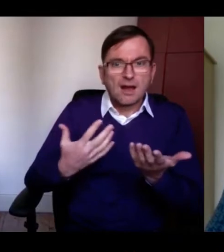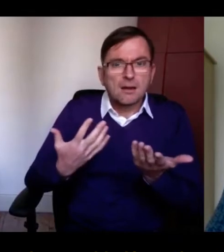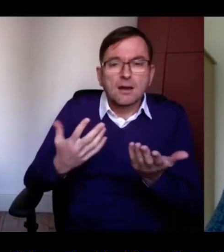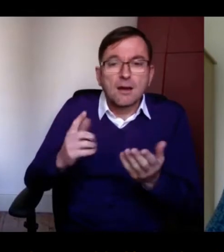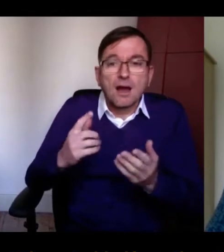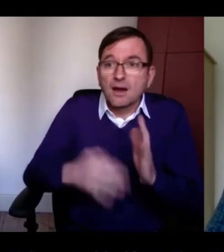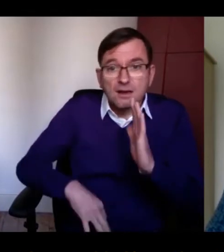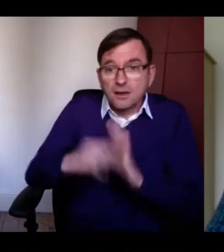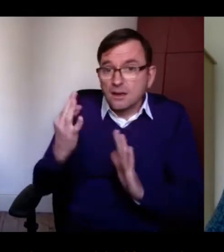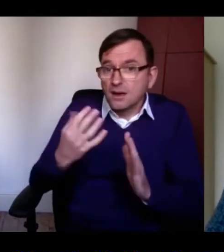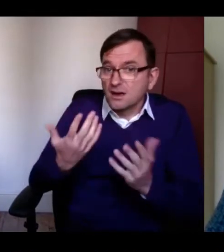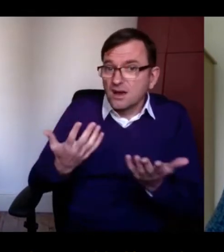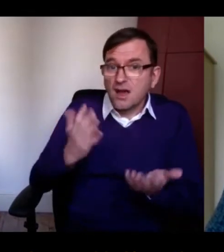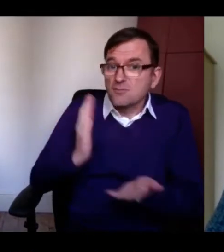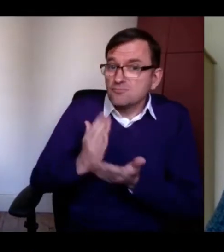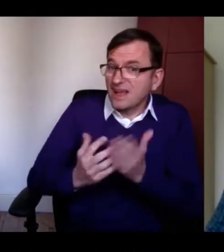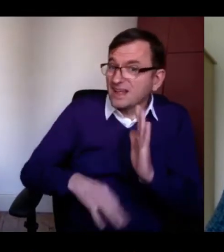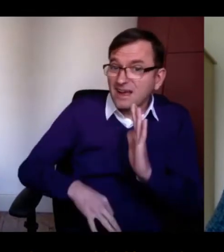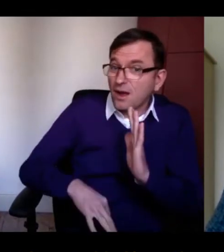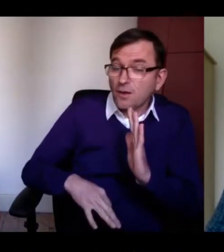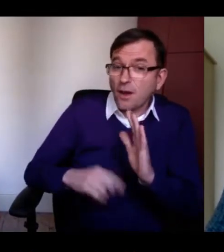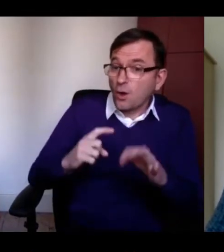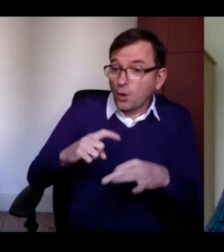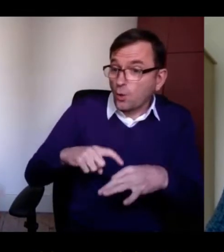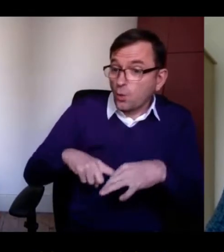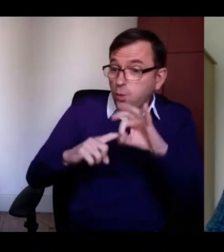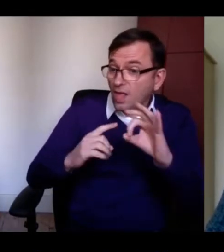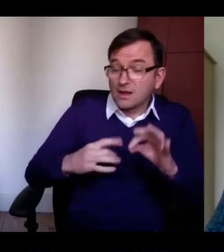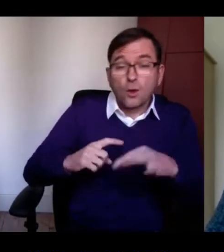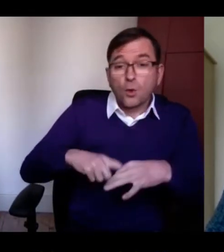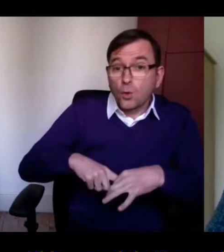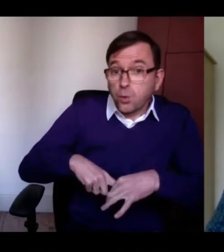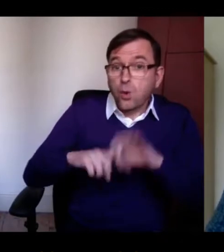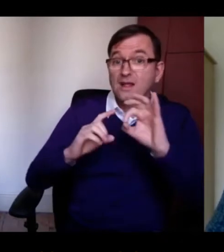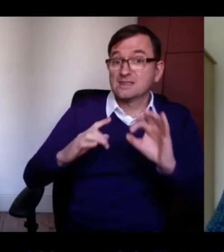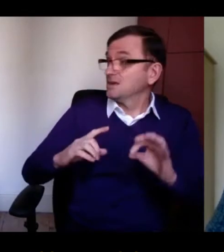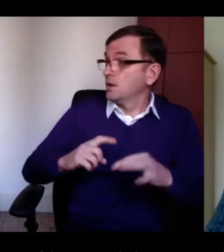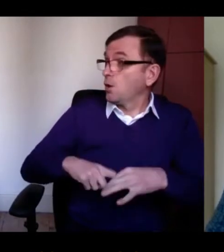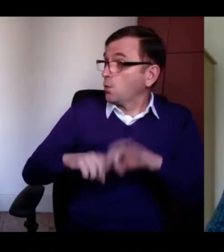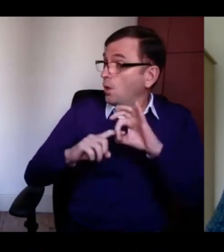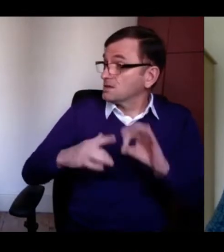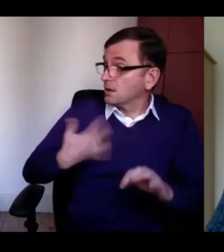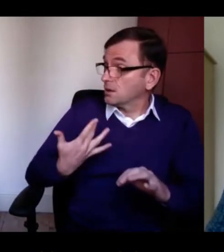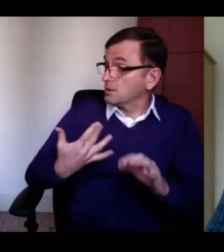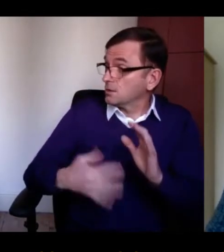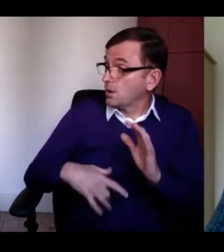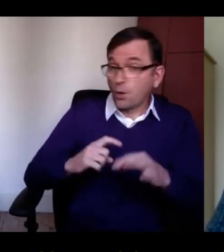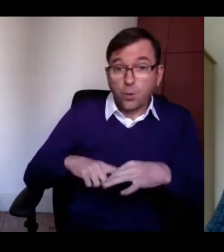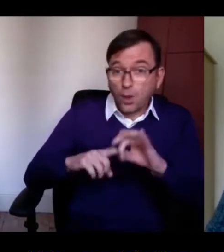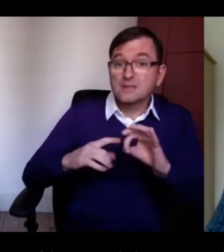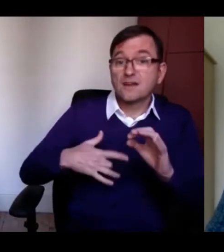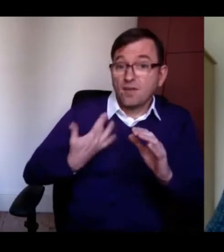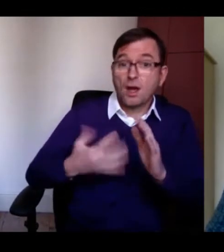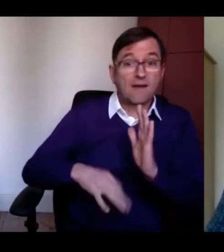half my time trying to get through, did I understand really, this much better quality of me contacting the